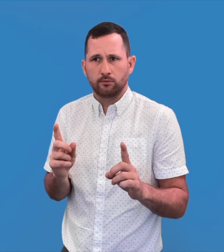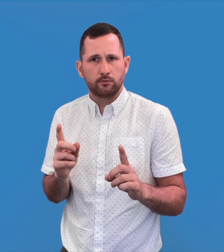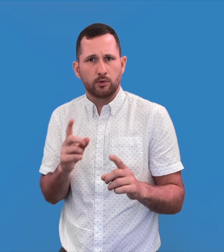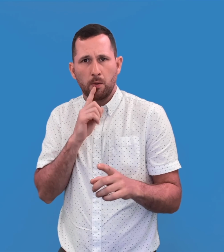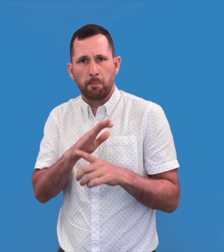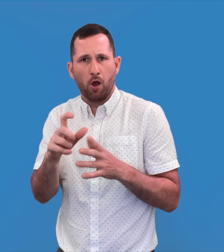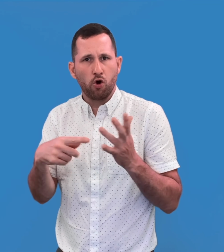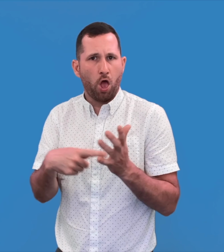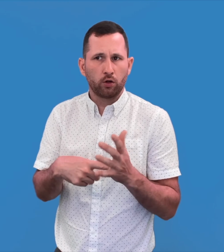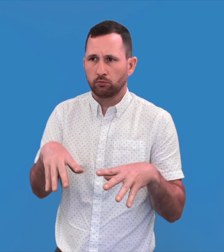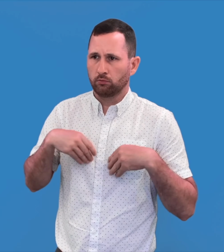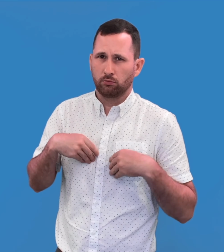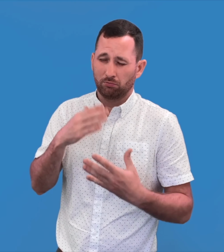clotting problems.